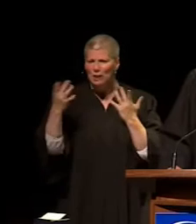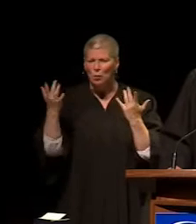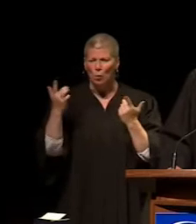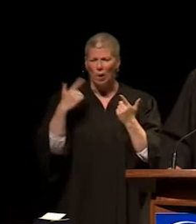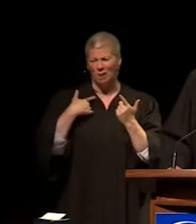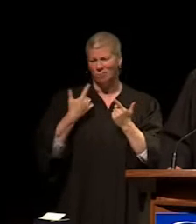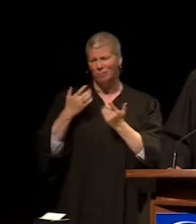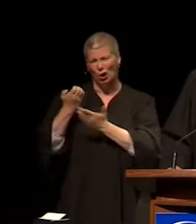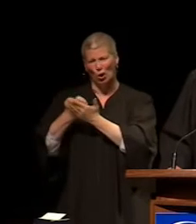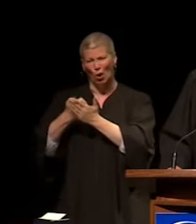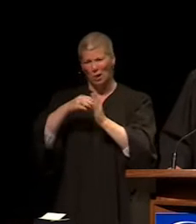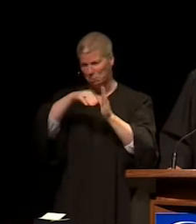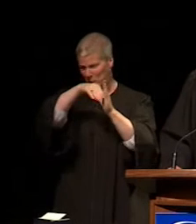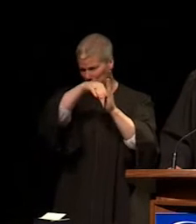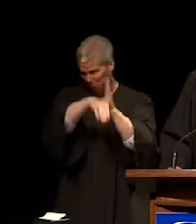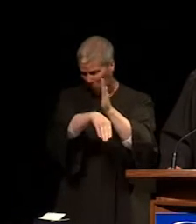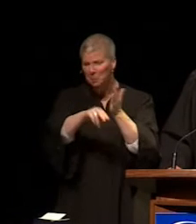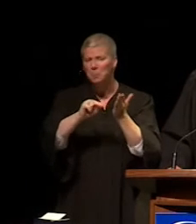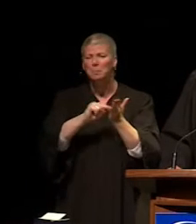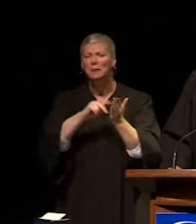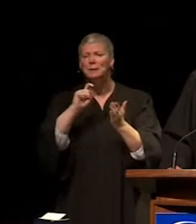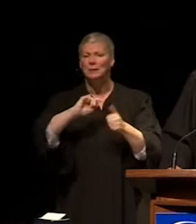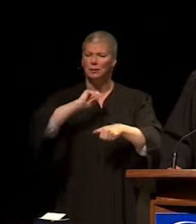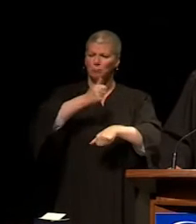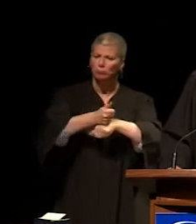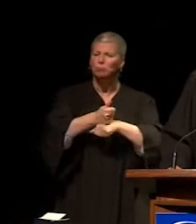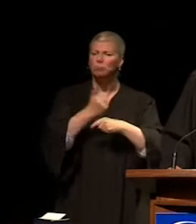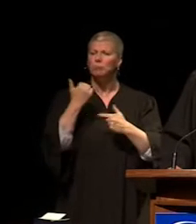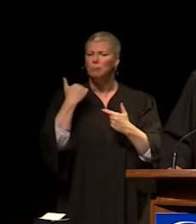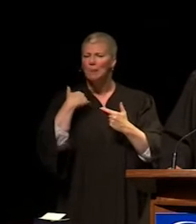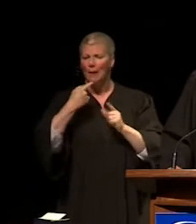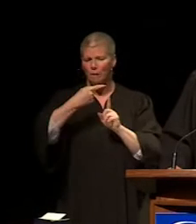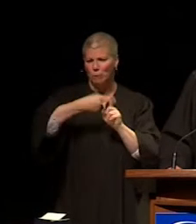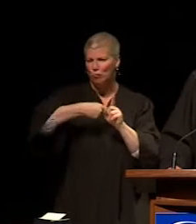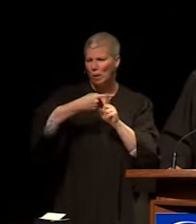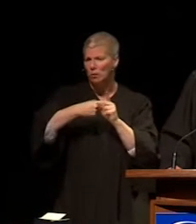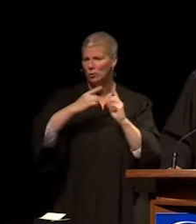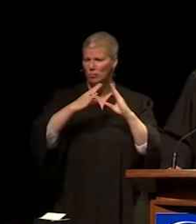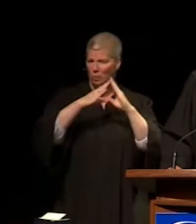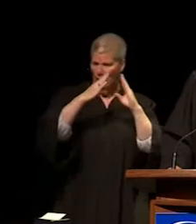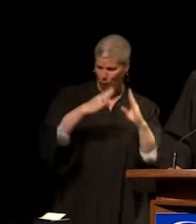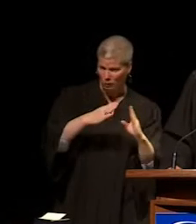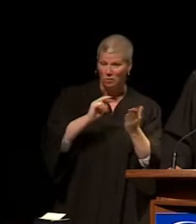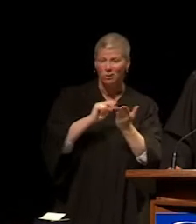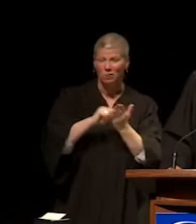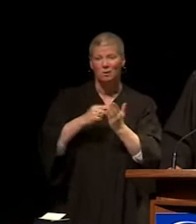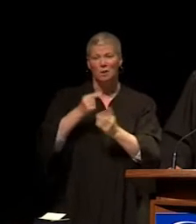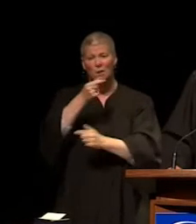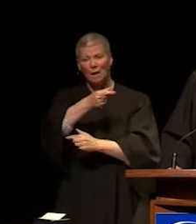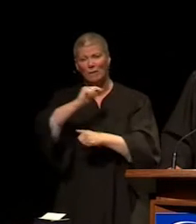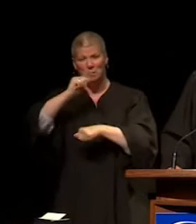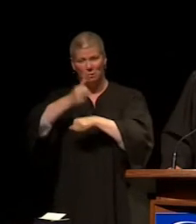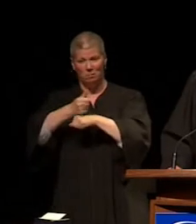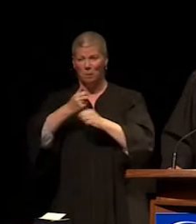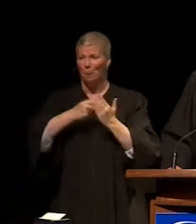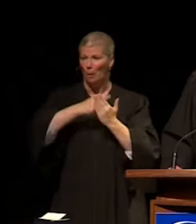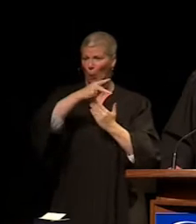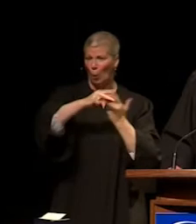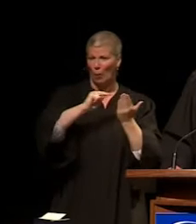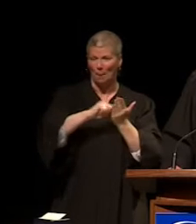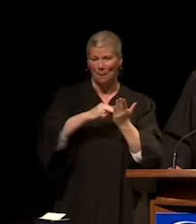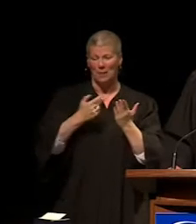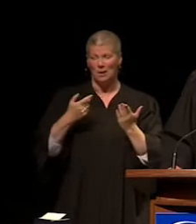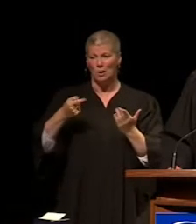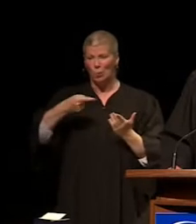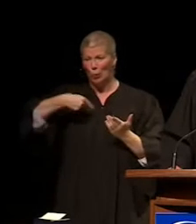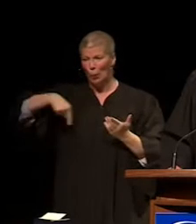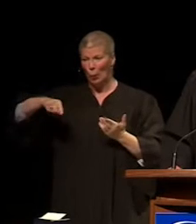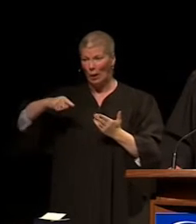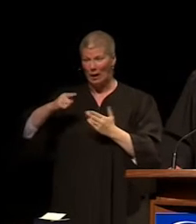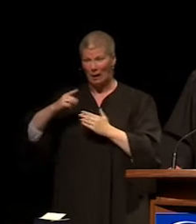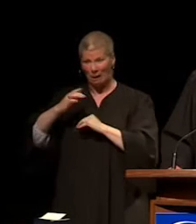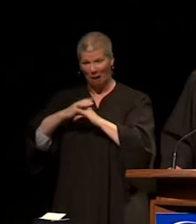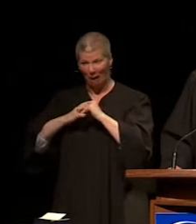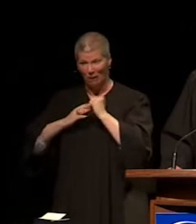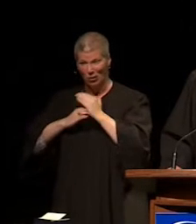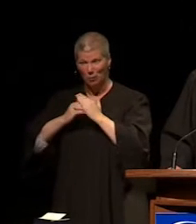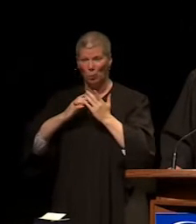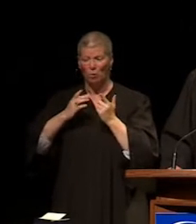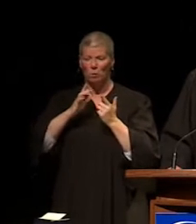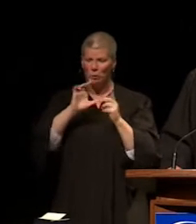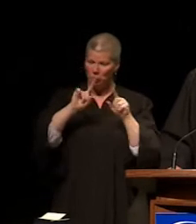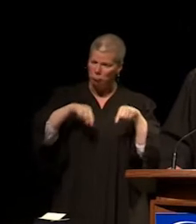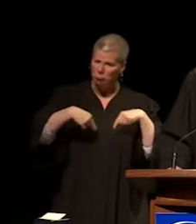economy, the government created stimulus programs that made us go outside of our comfort zone of single-family